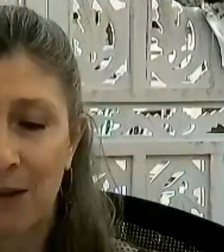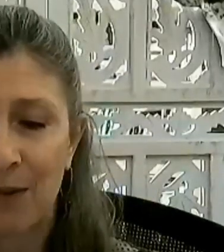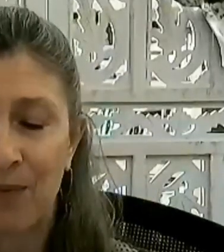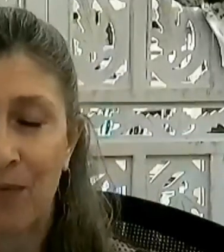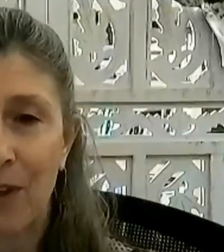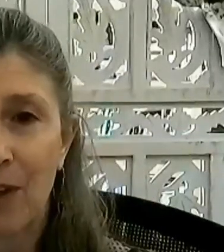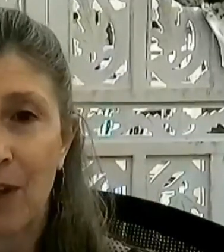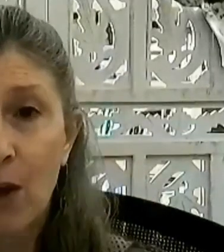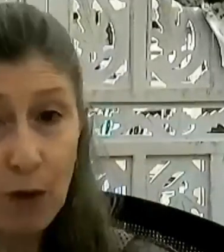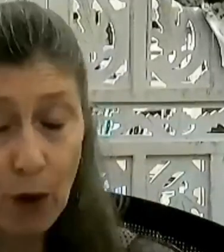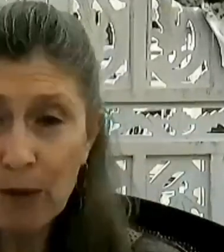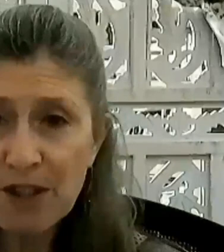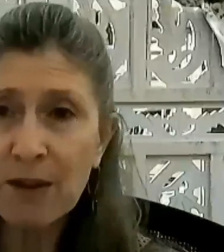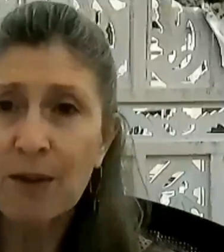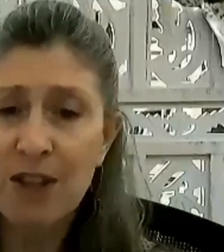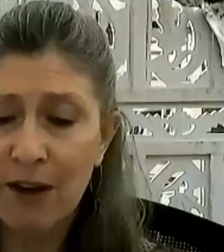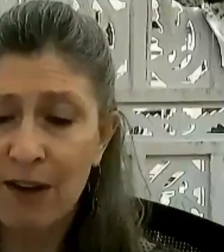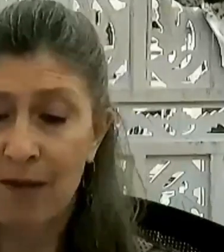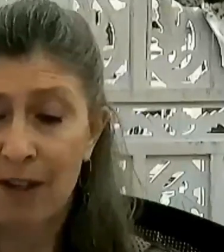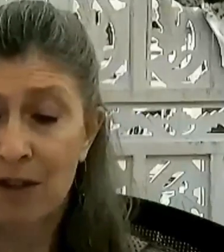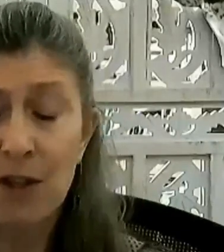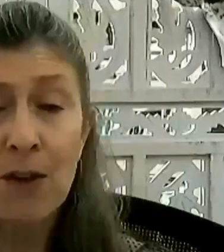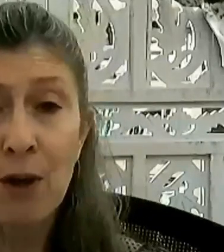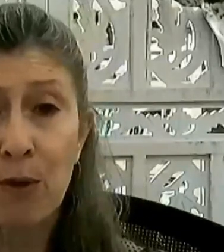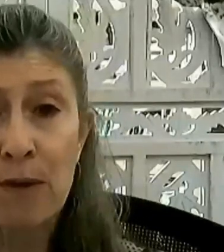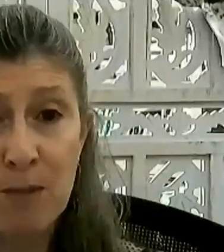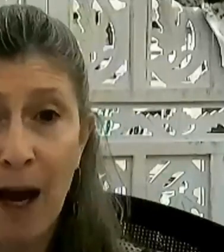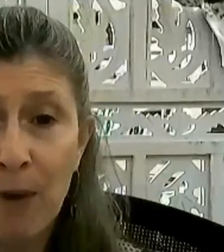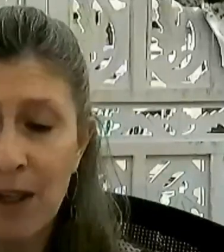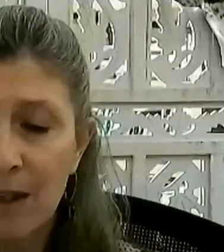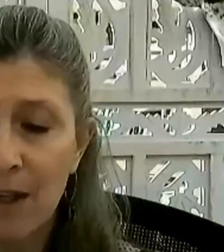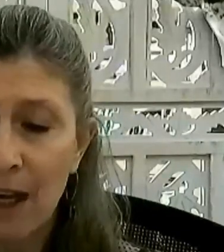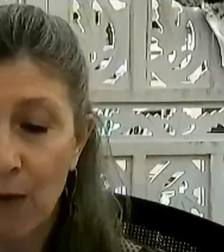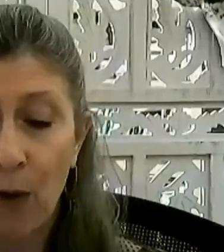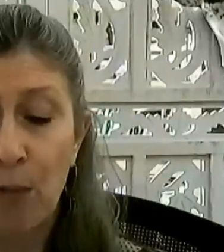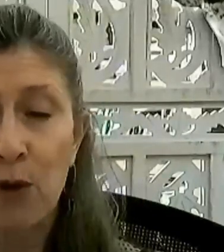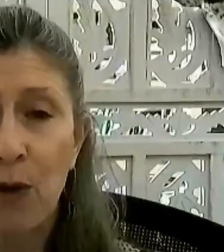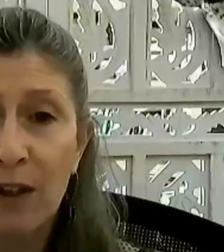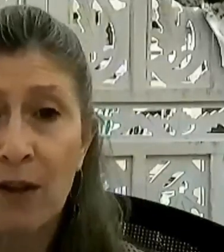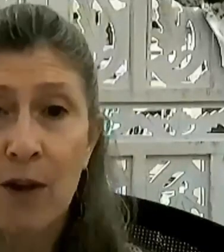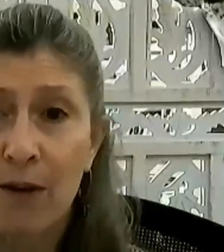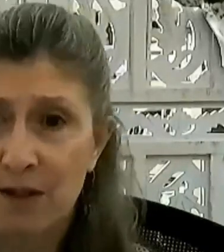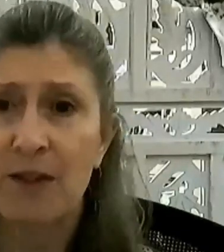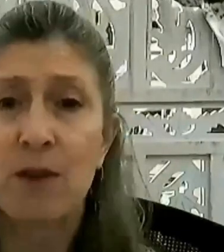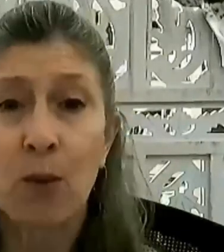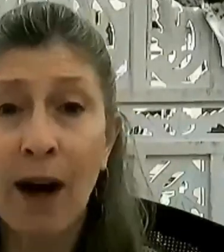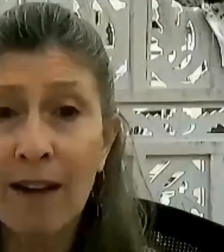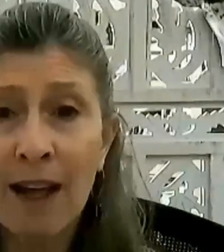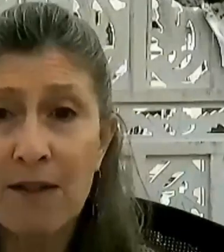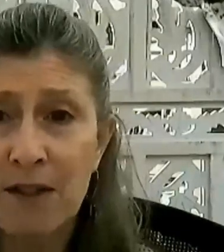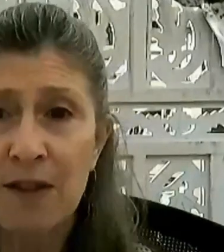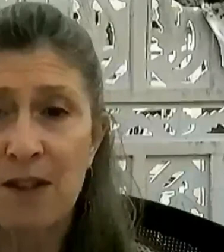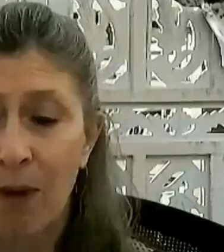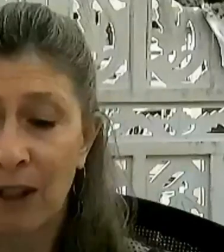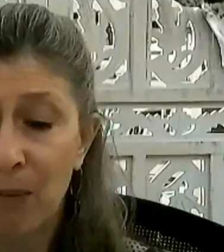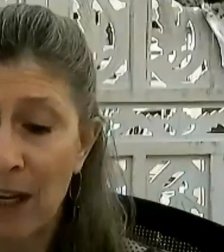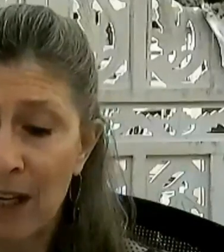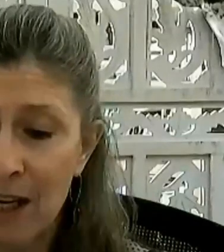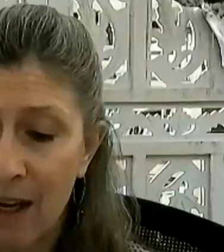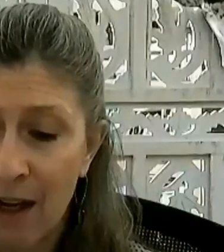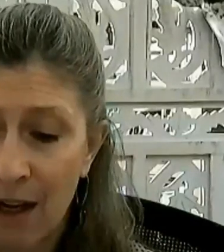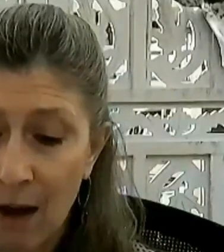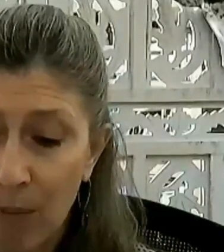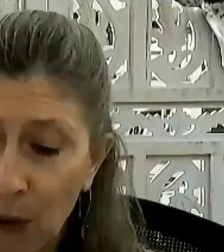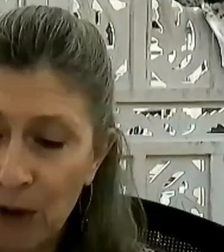to Yellowstone. Former Secretary of the Interior Bruce Babbitt and former Director of U.S. Fish and Wildlife Service